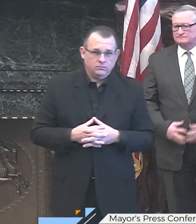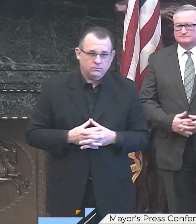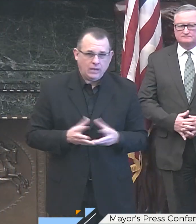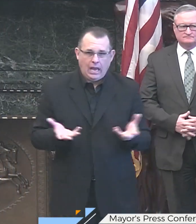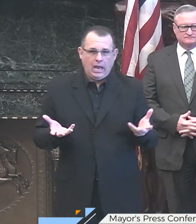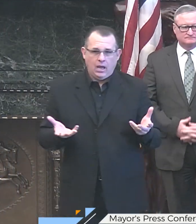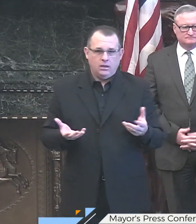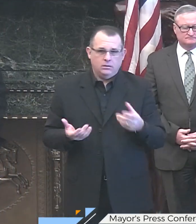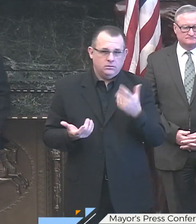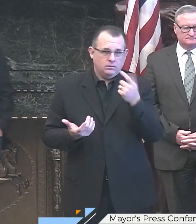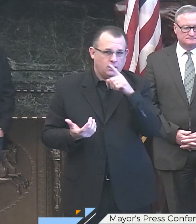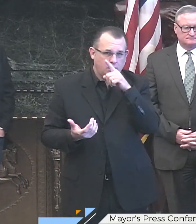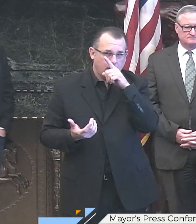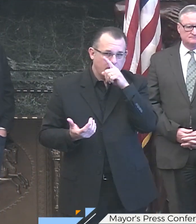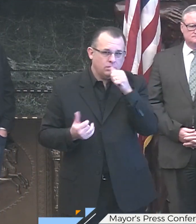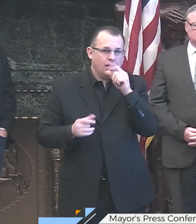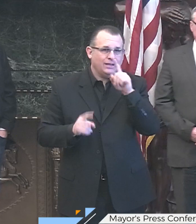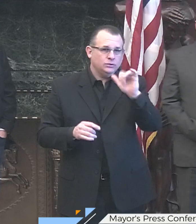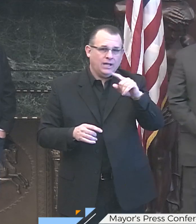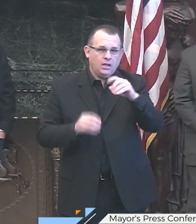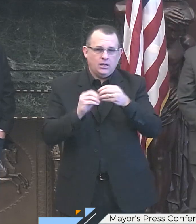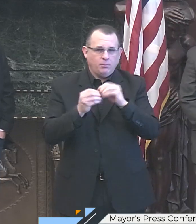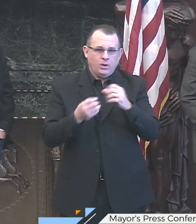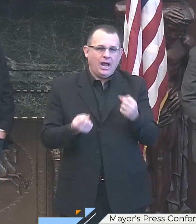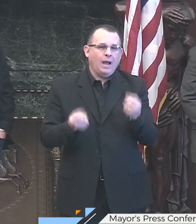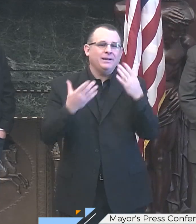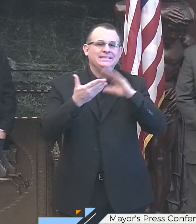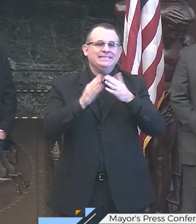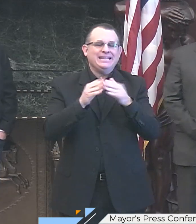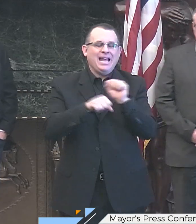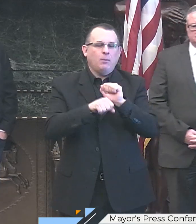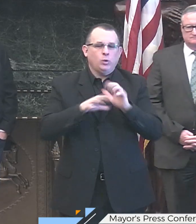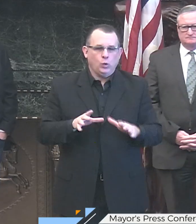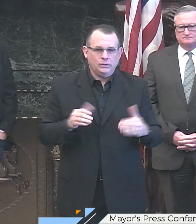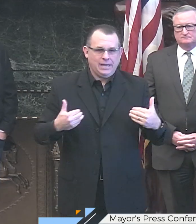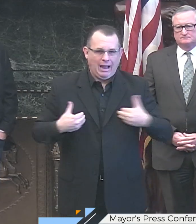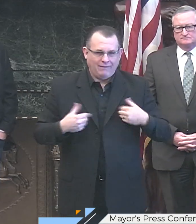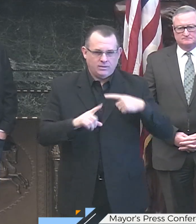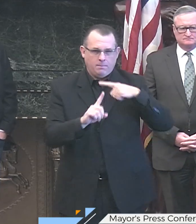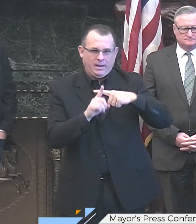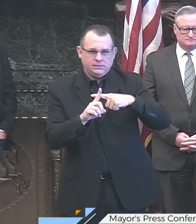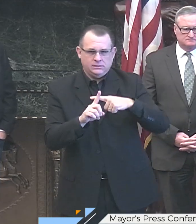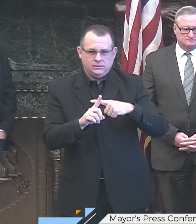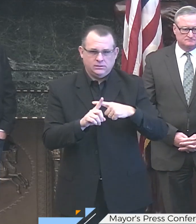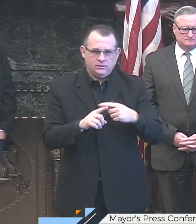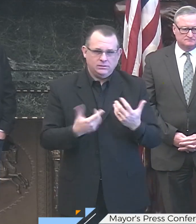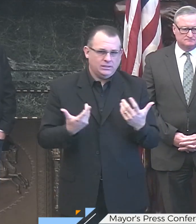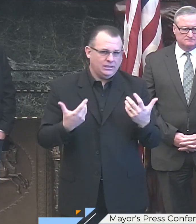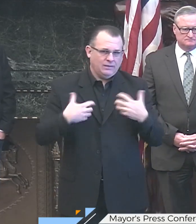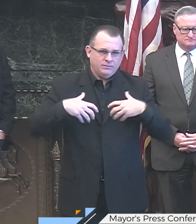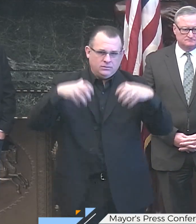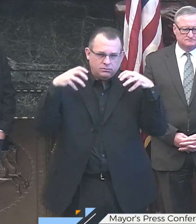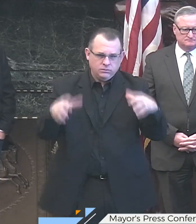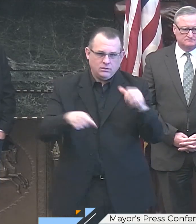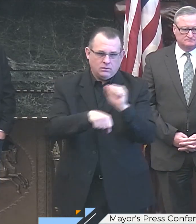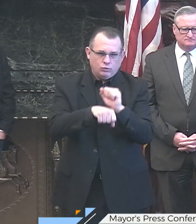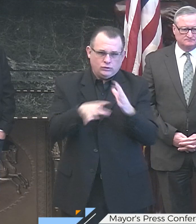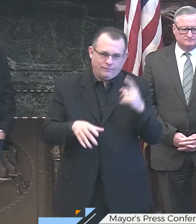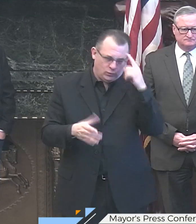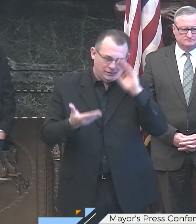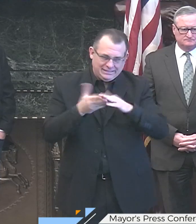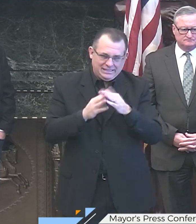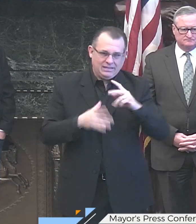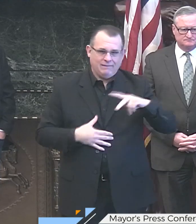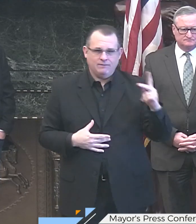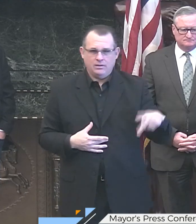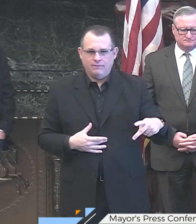No, we're not going to be reporting that. There's a large number of employees in the city of Philadelphia. We expect that a number of them are going to get sick, and so we're not going to continue to track that and